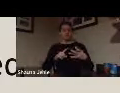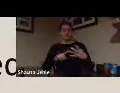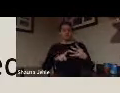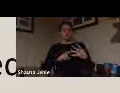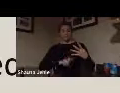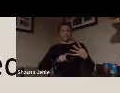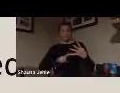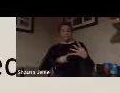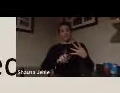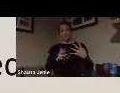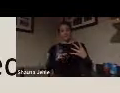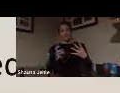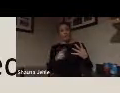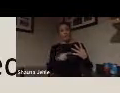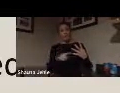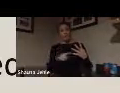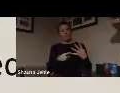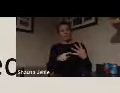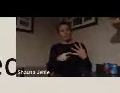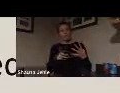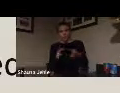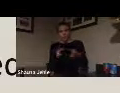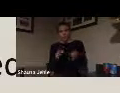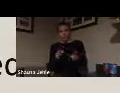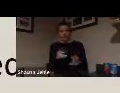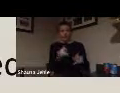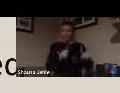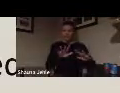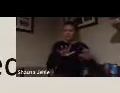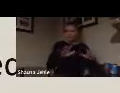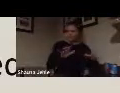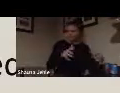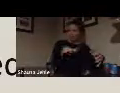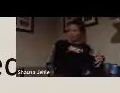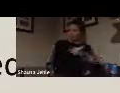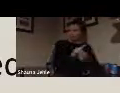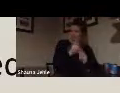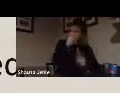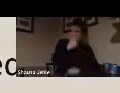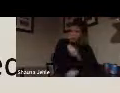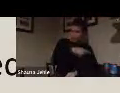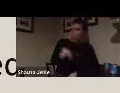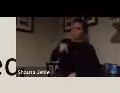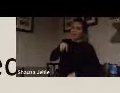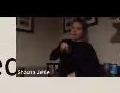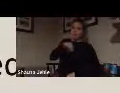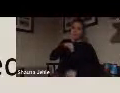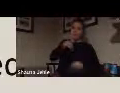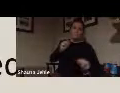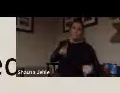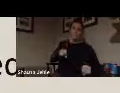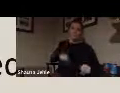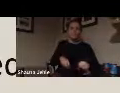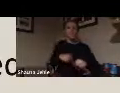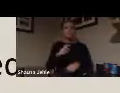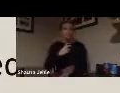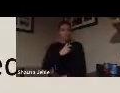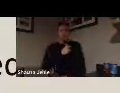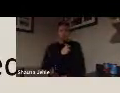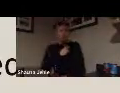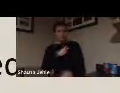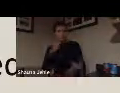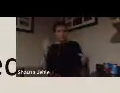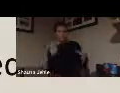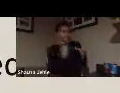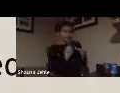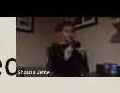then you want it in a form that's acceptable to the people that it's being translated for. So consultants come alongside the team and help